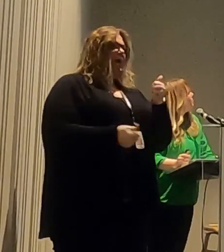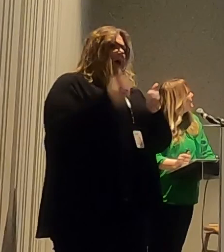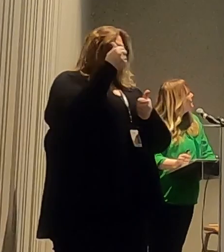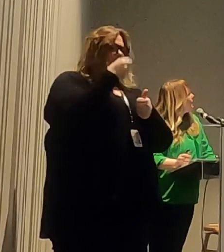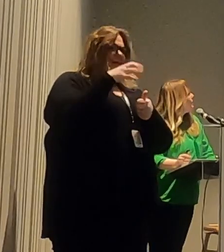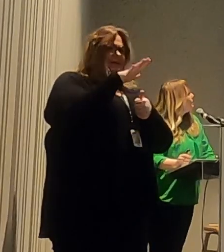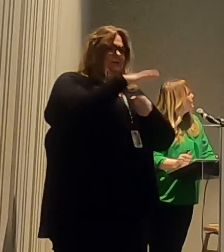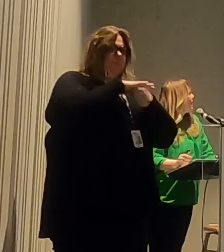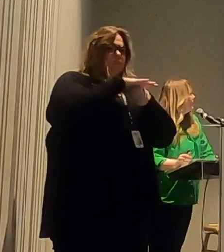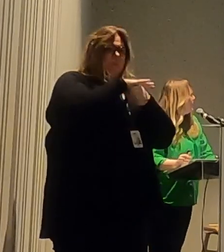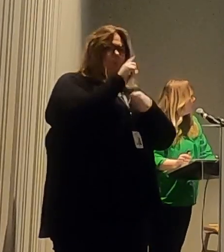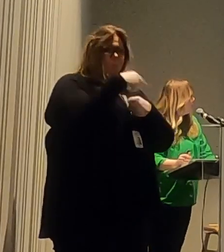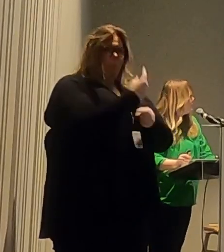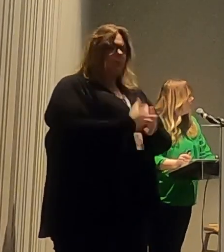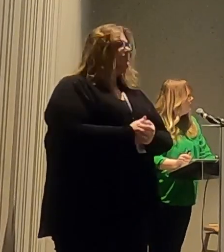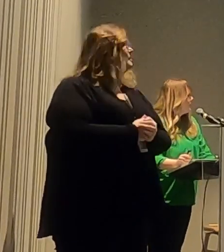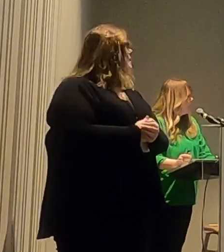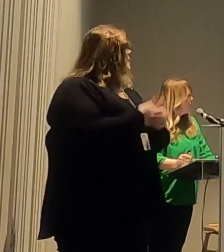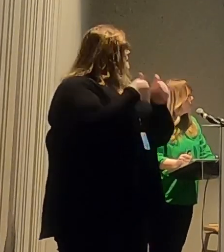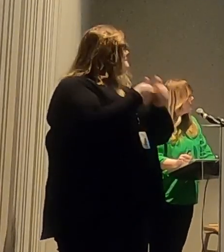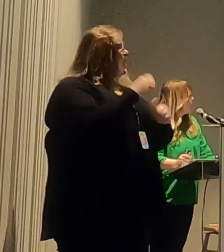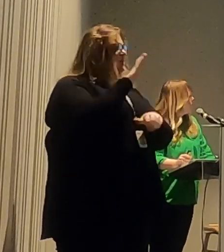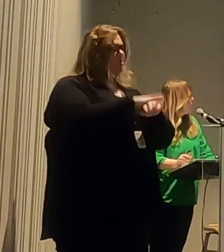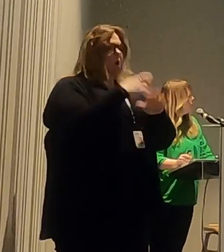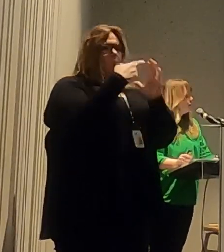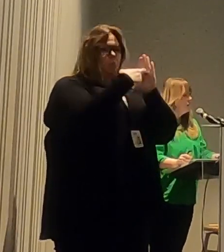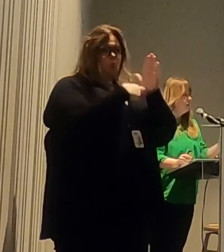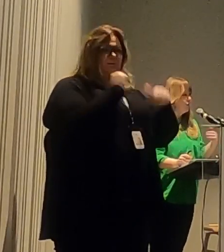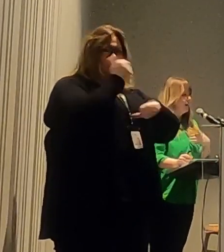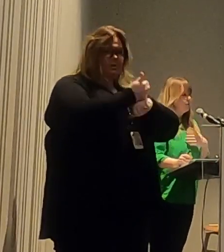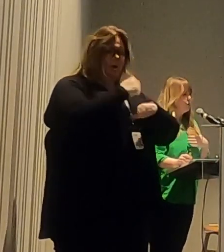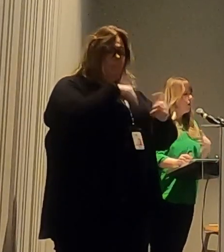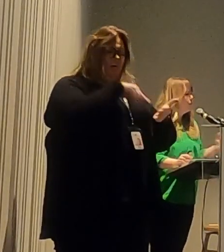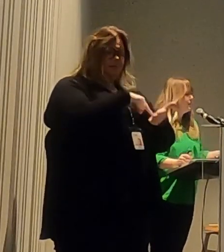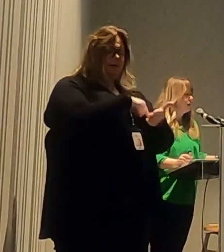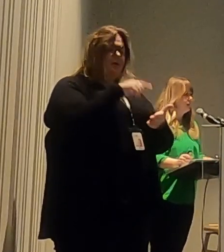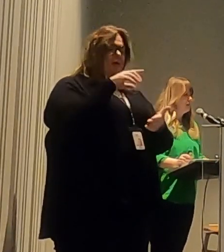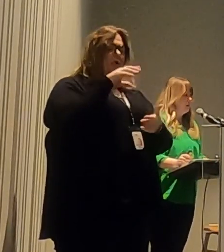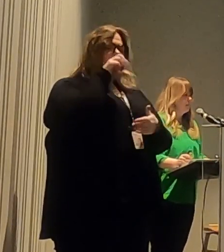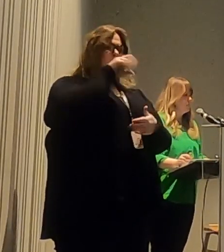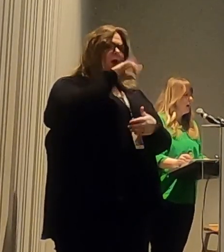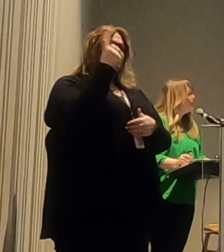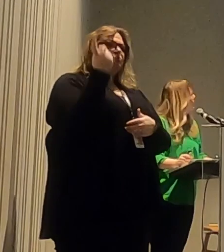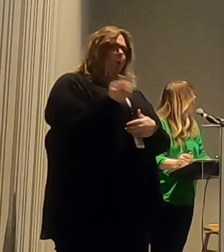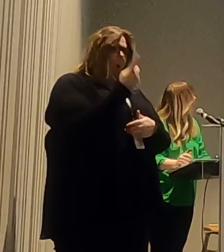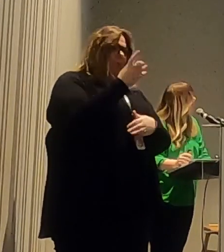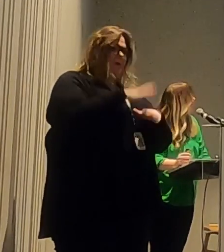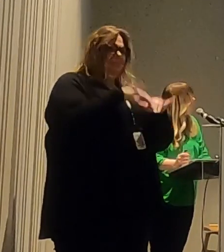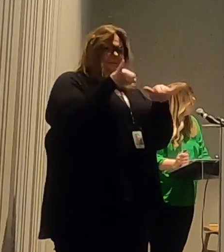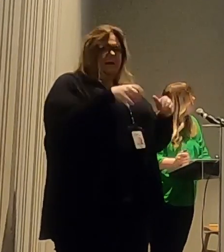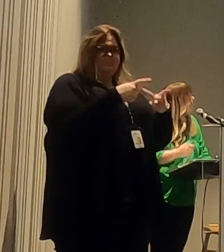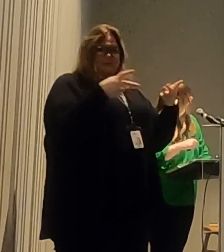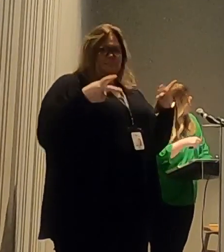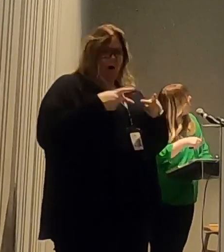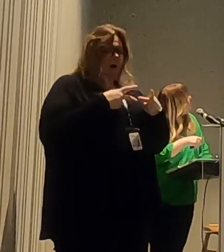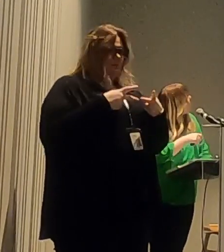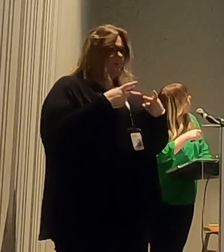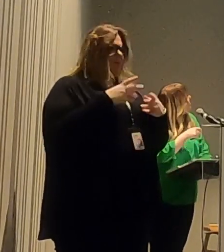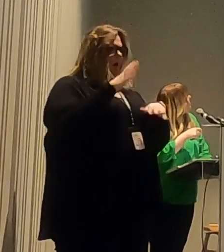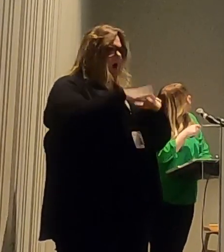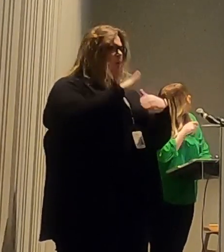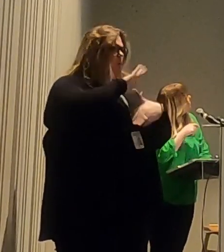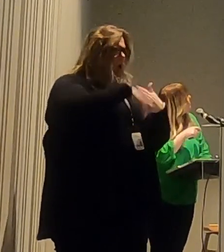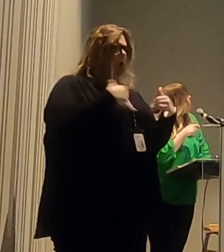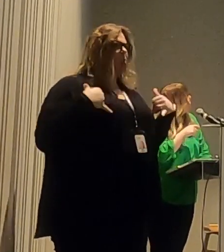And based on those guidelines that he set out in the document, the dragons were always on the same spot on all of the robes.